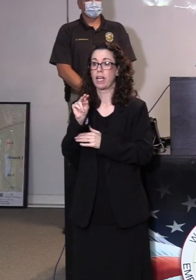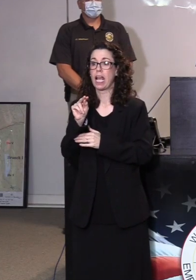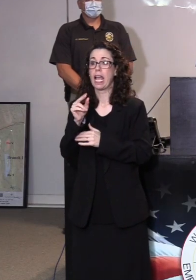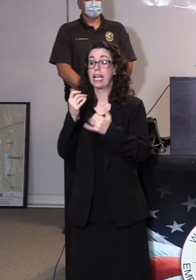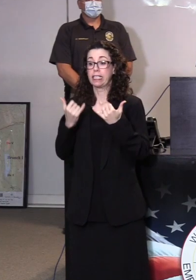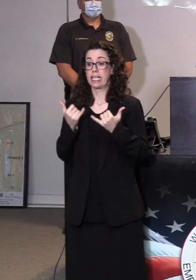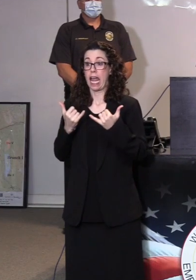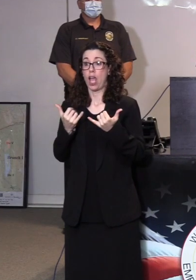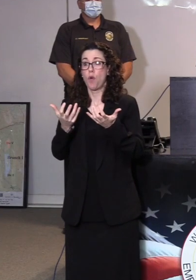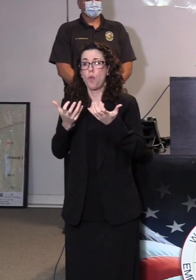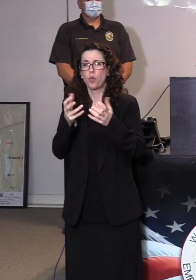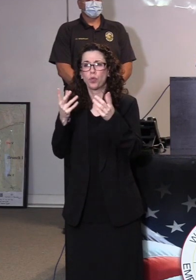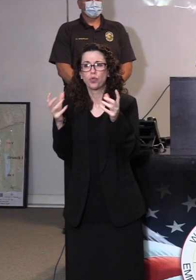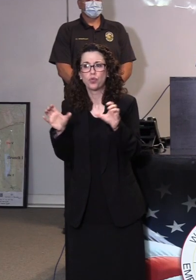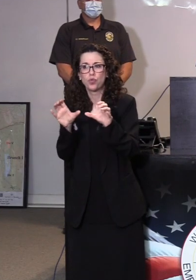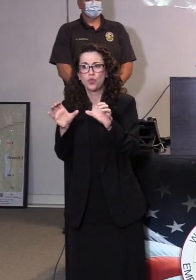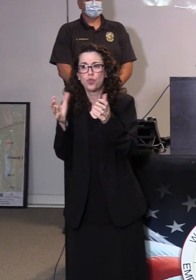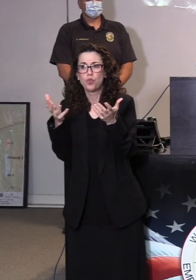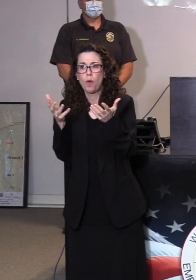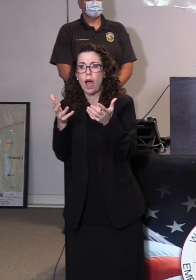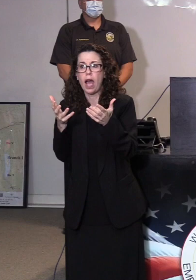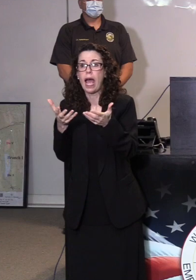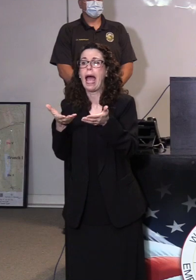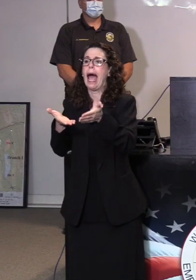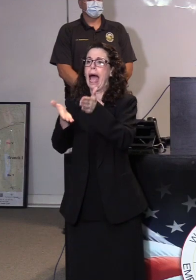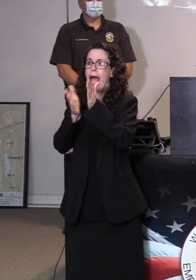the public's help in lowering these numbers.